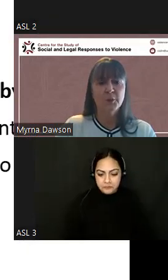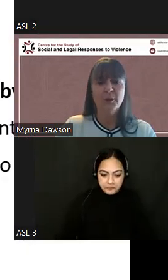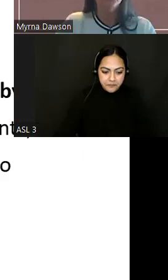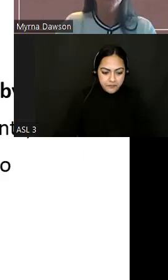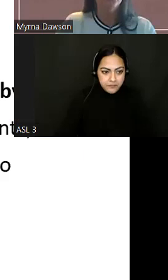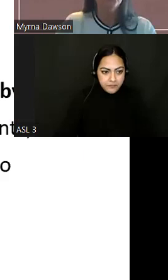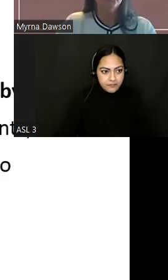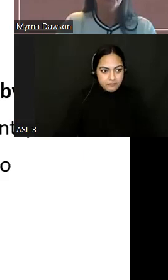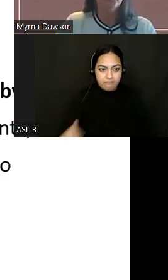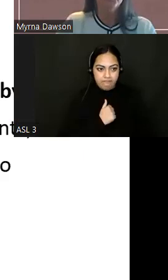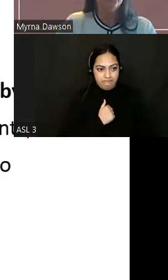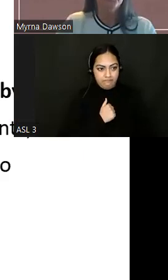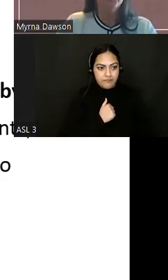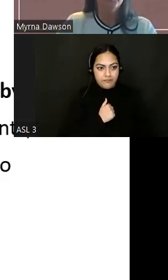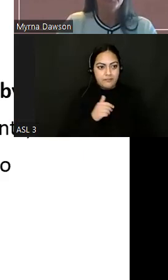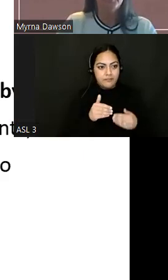Sorry.